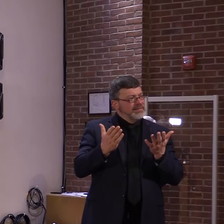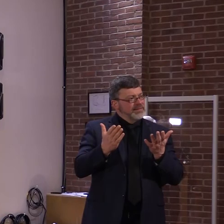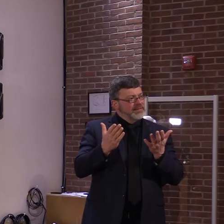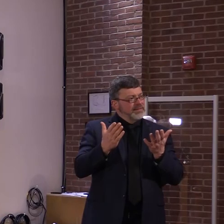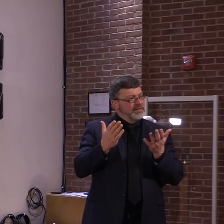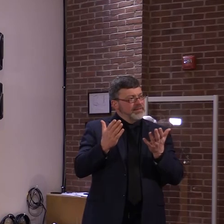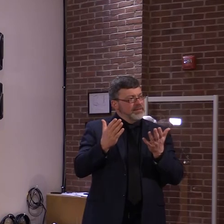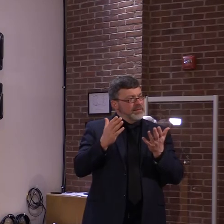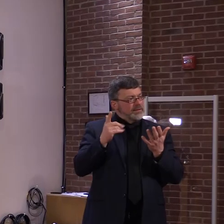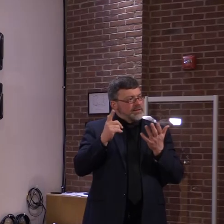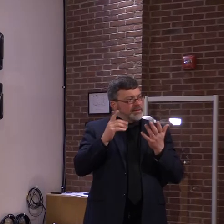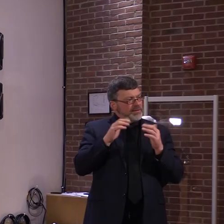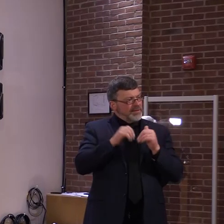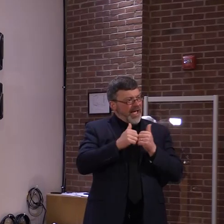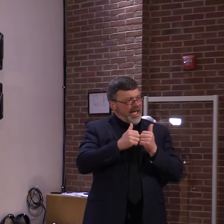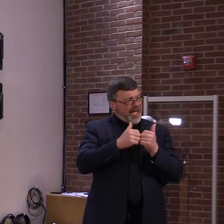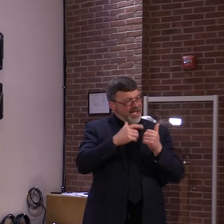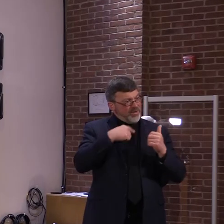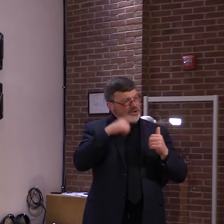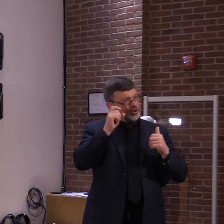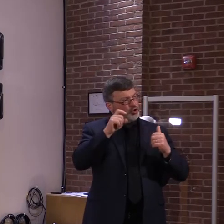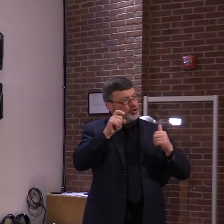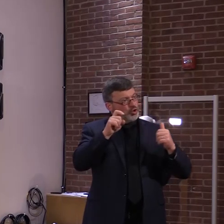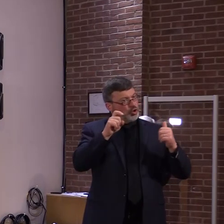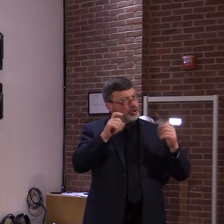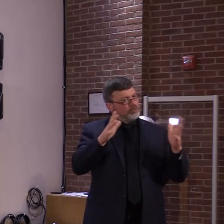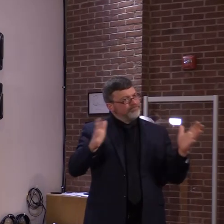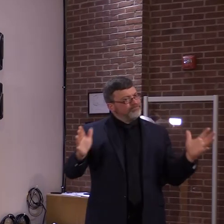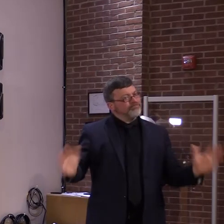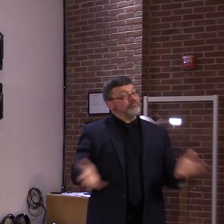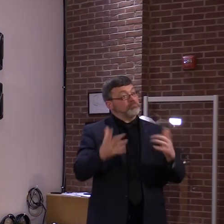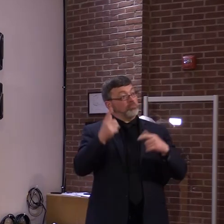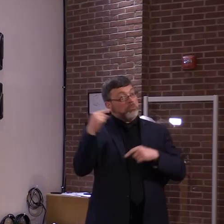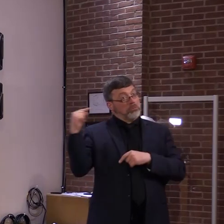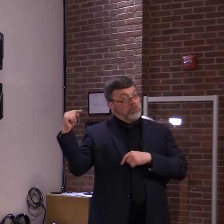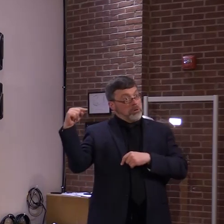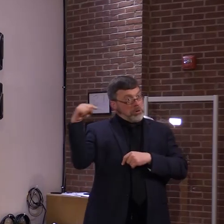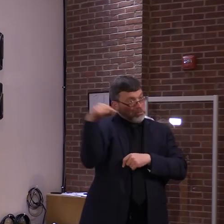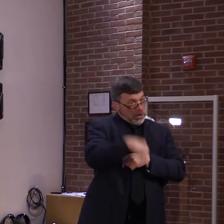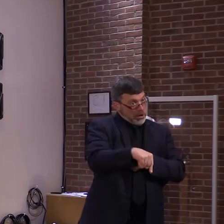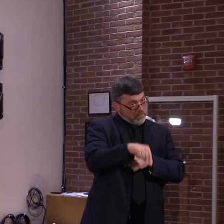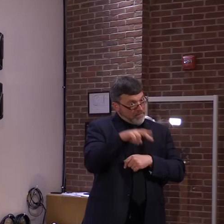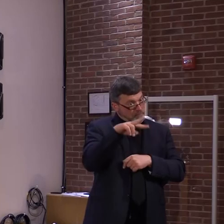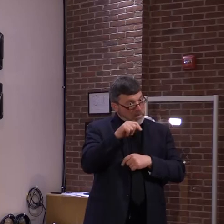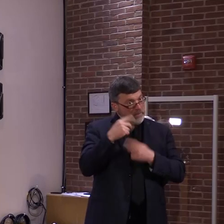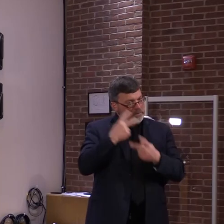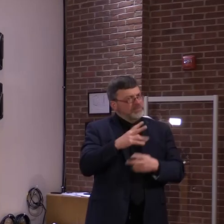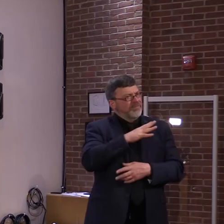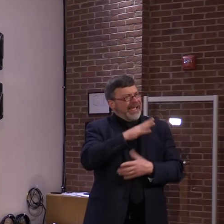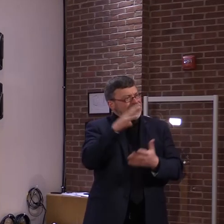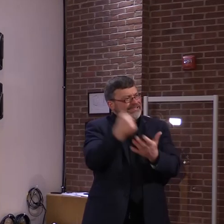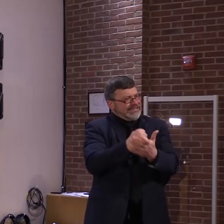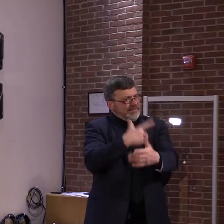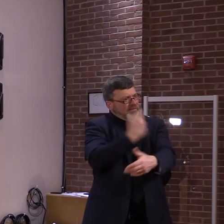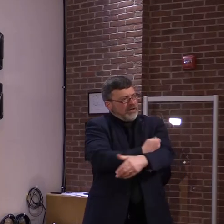across the country? I mean, given the fact that we seem to be doing better than some other places.